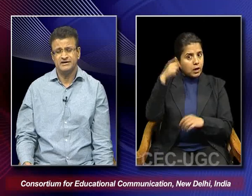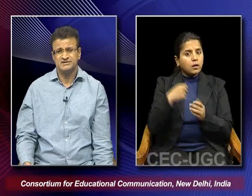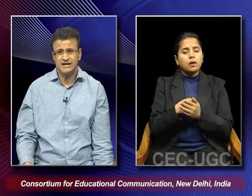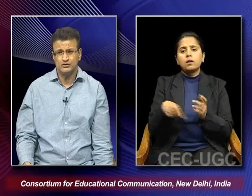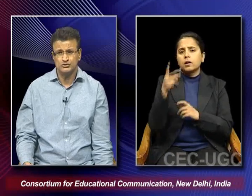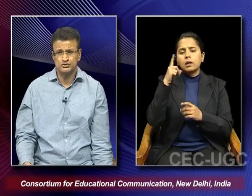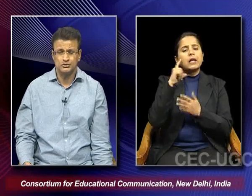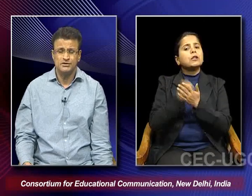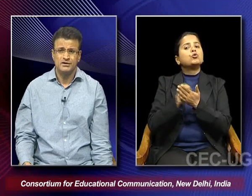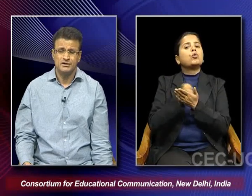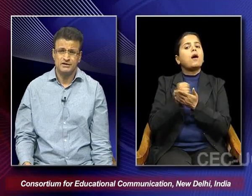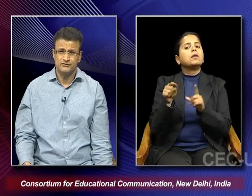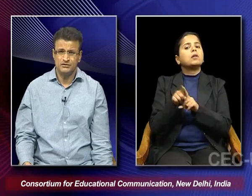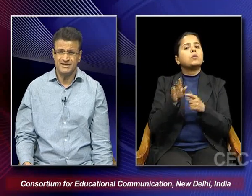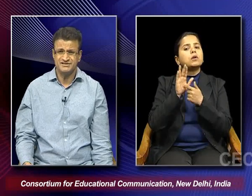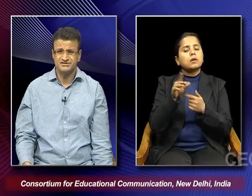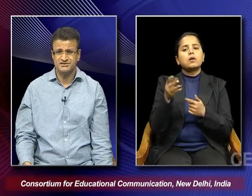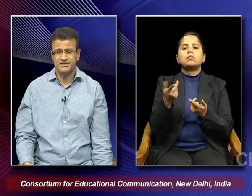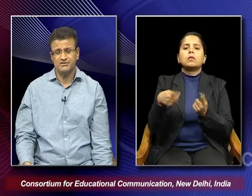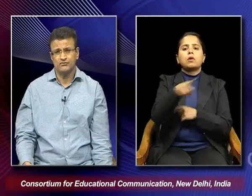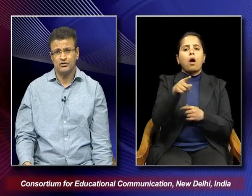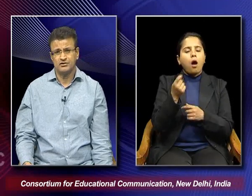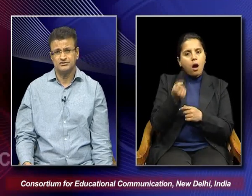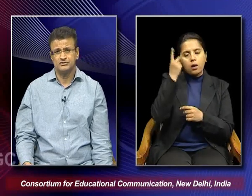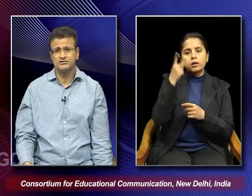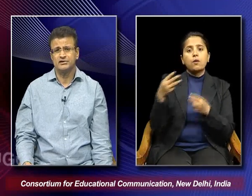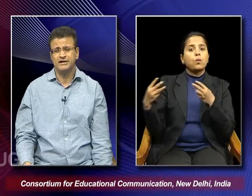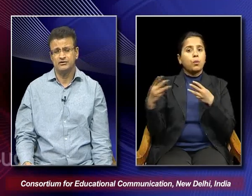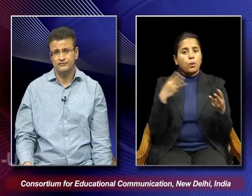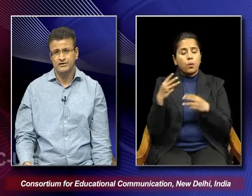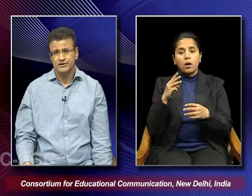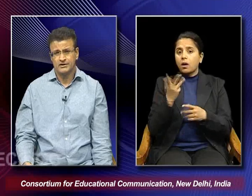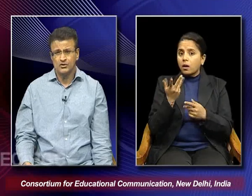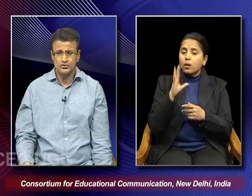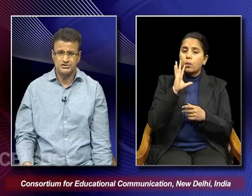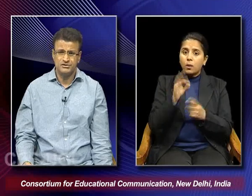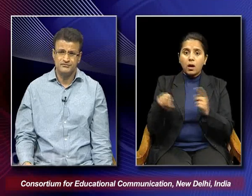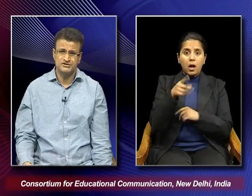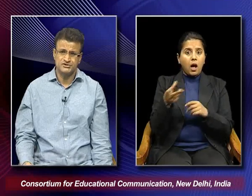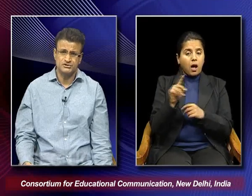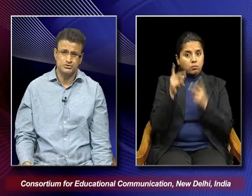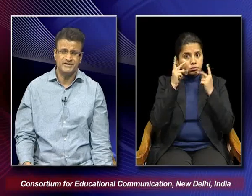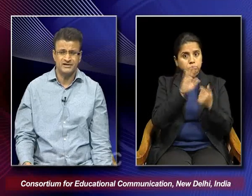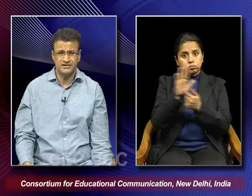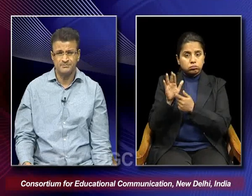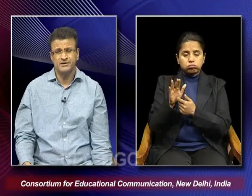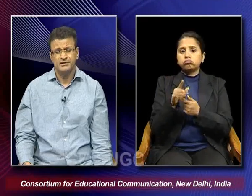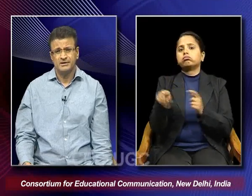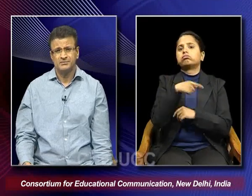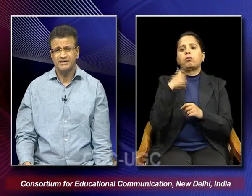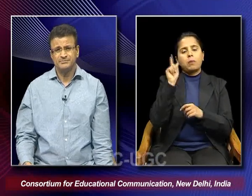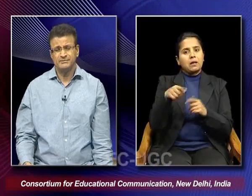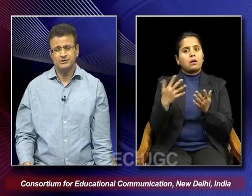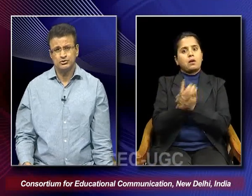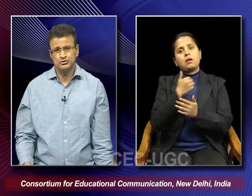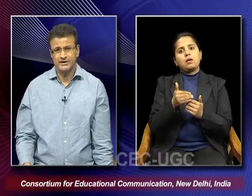they are trying to also give you a message that war is not the kind of recourse which should be taken up by